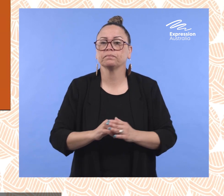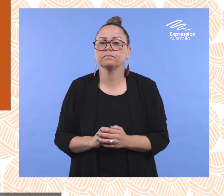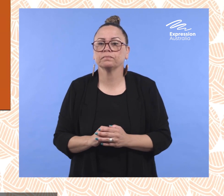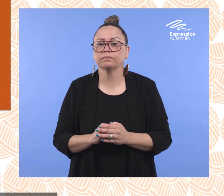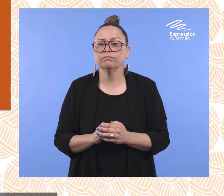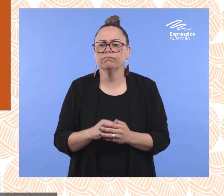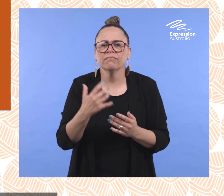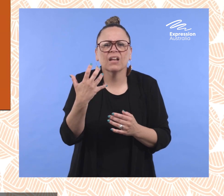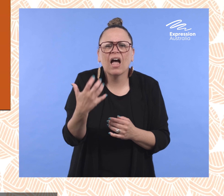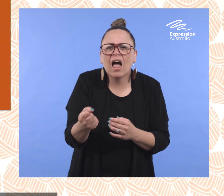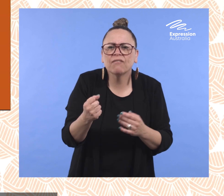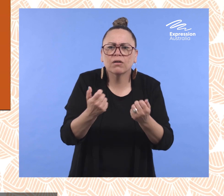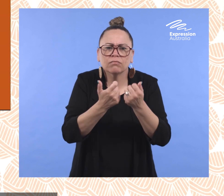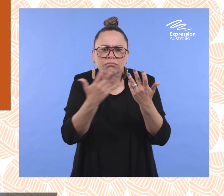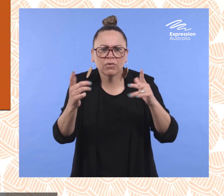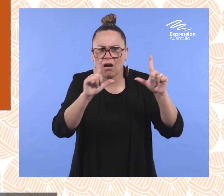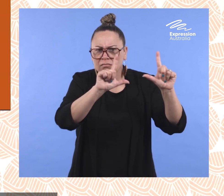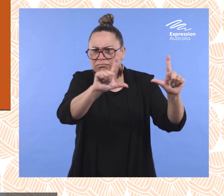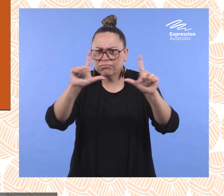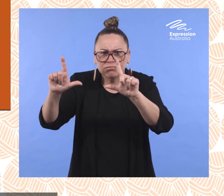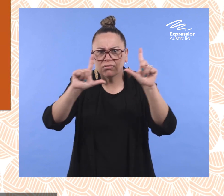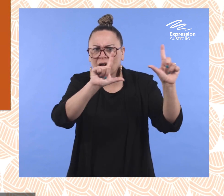a quite a bit of a spread.